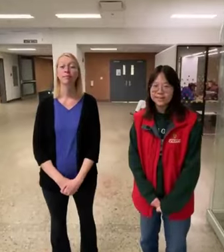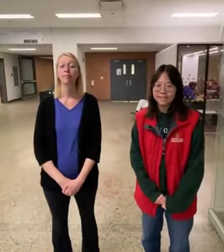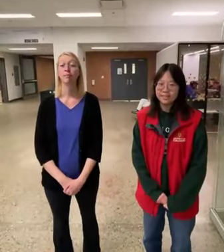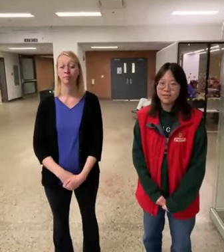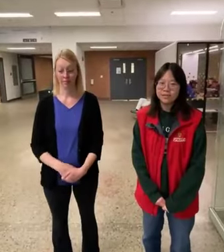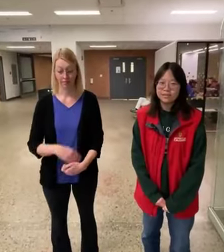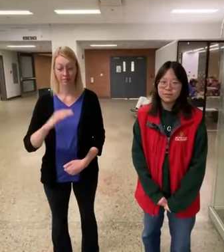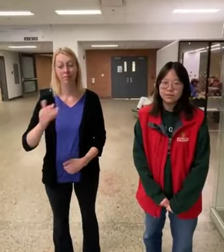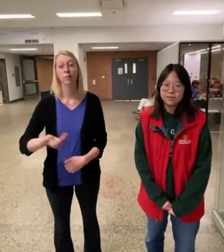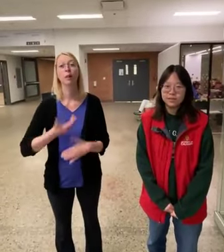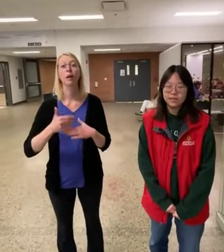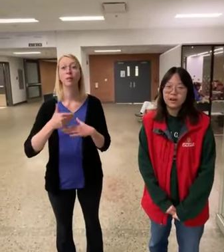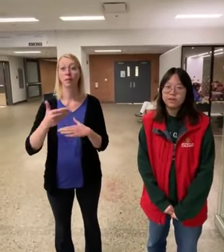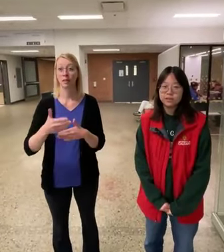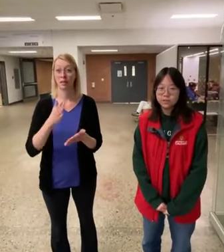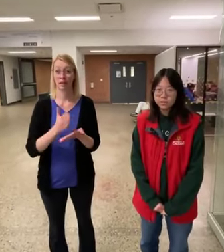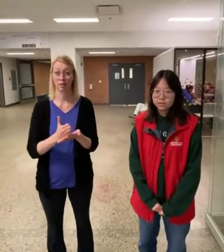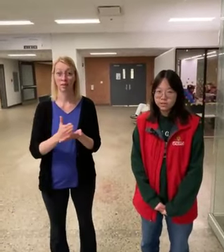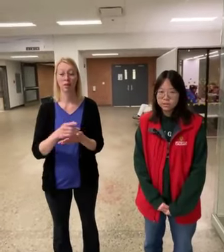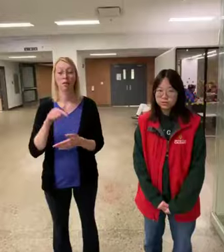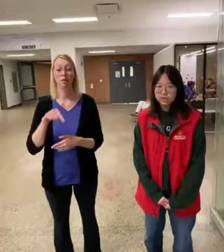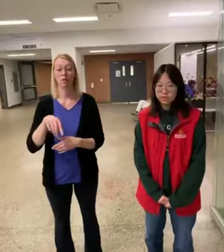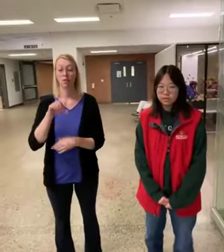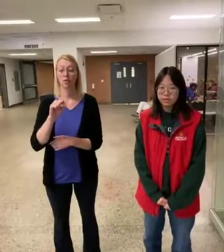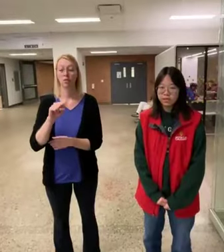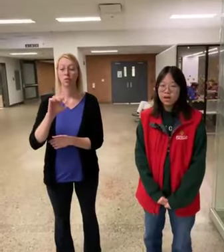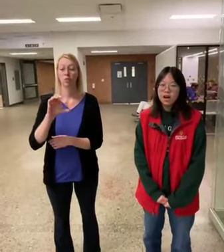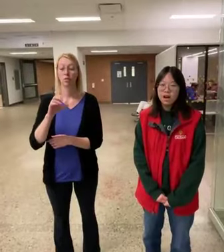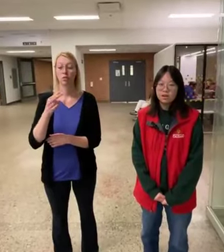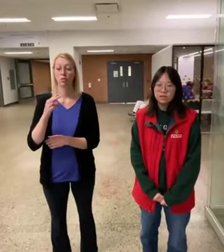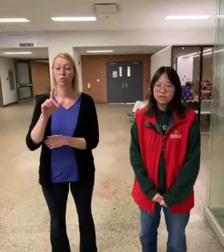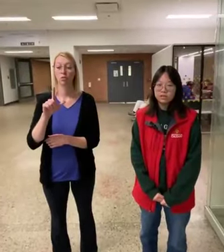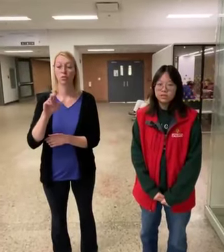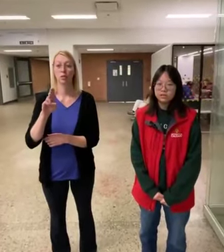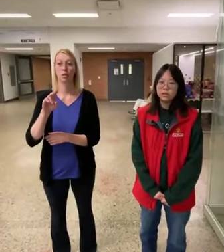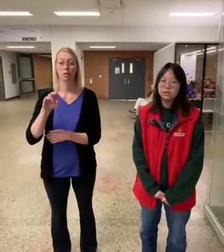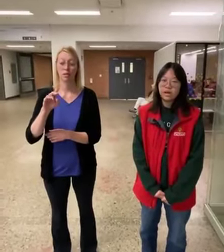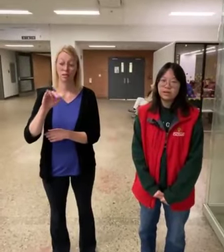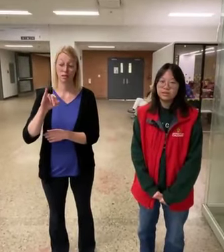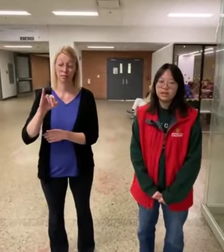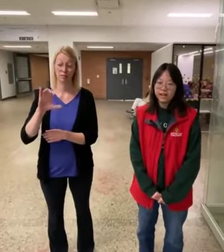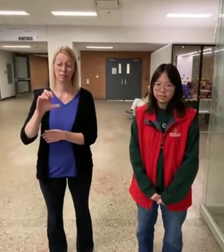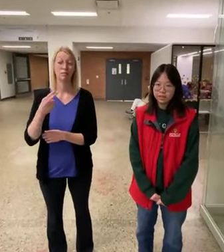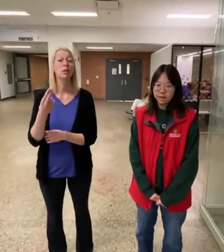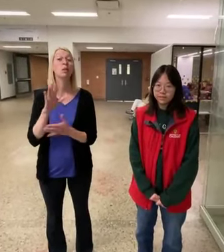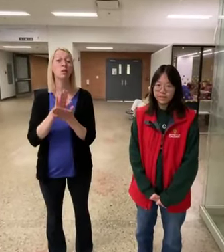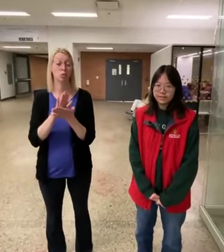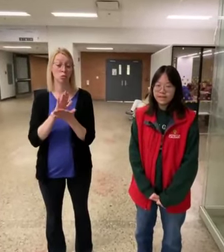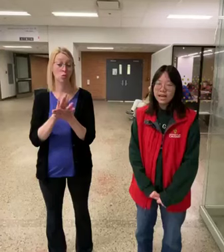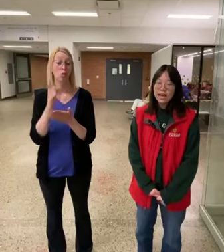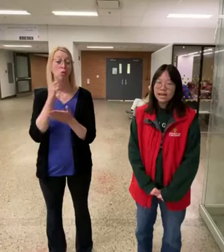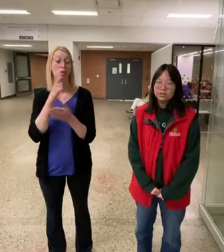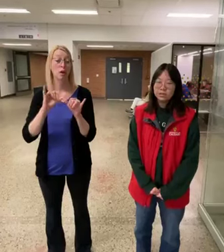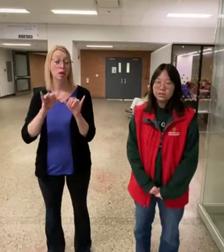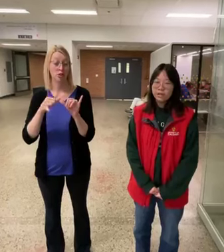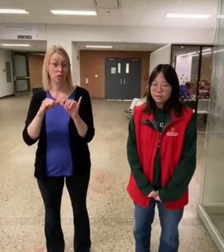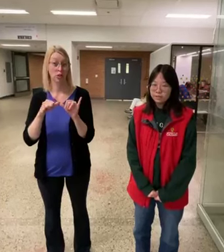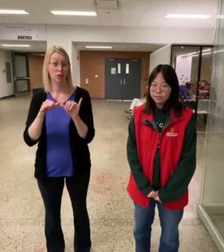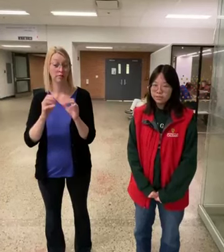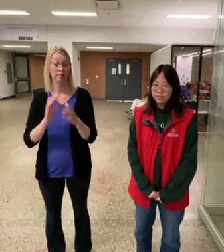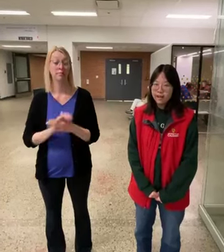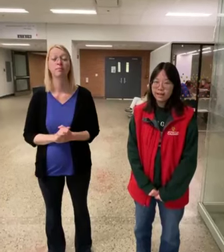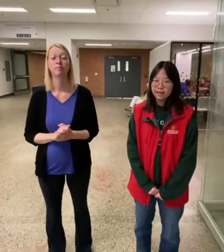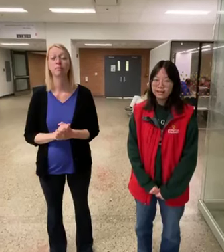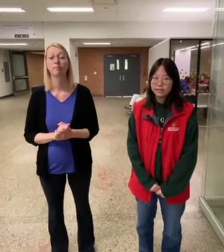everyone, so welcome to our next stop. This is going to be our Schulich School of Engineering, otherwise just known as our Eng complex. And so while